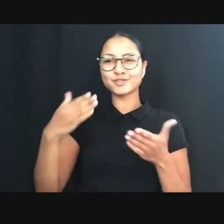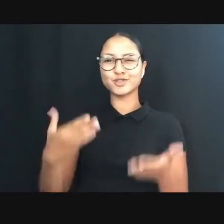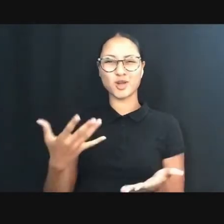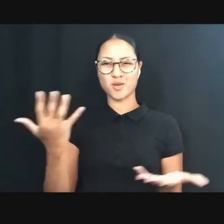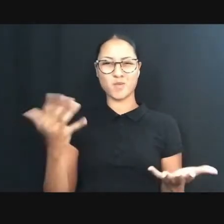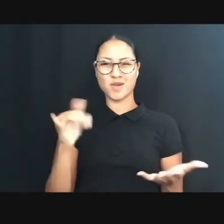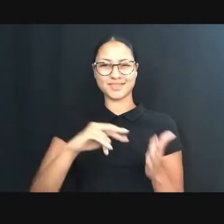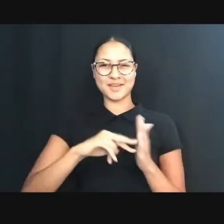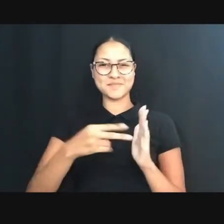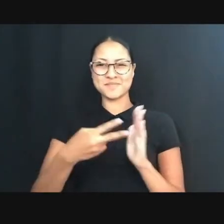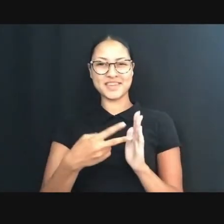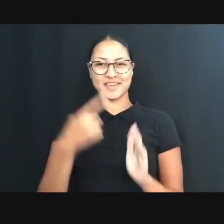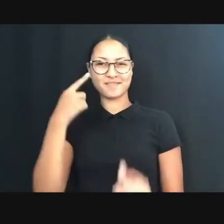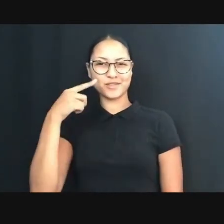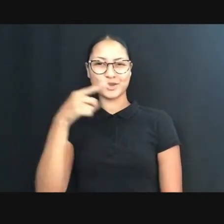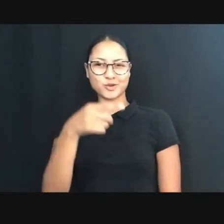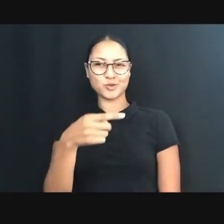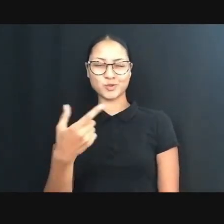Yeah.